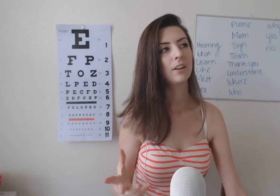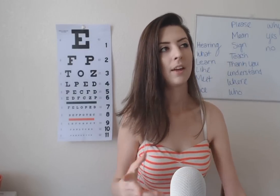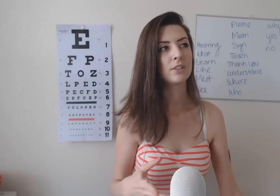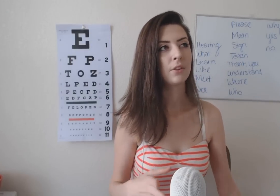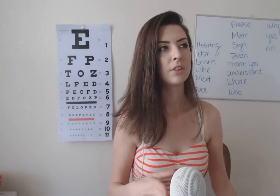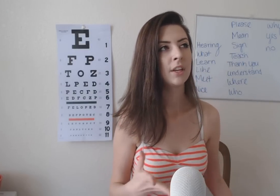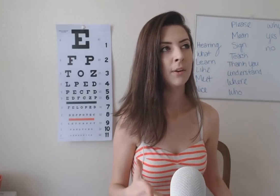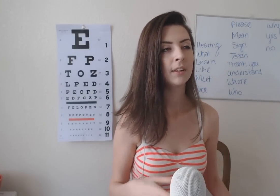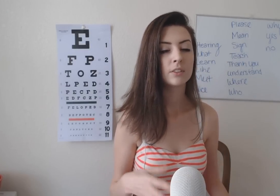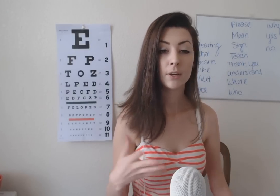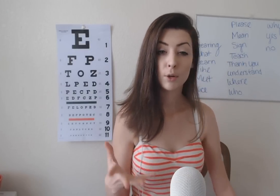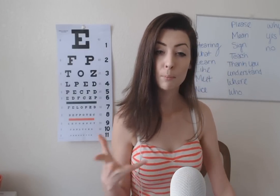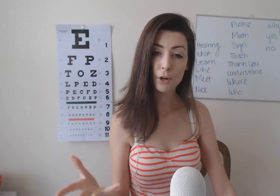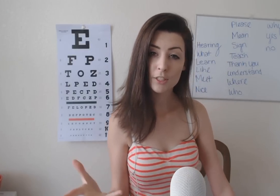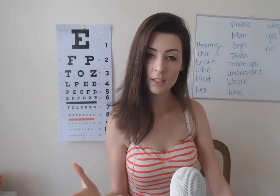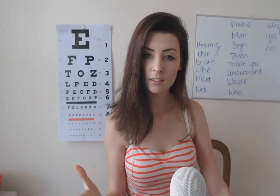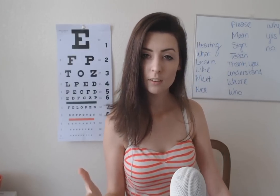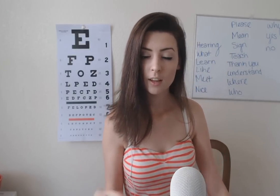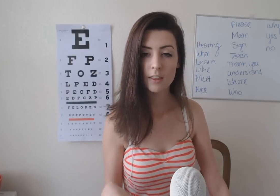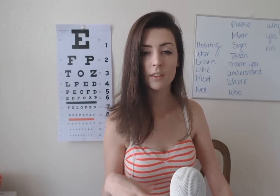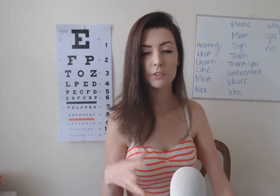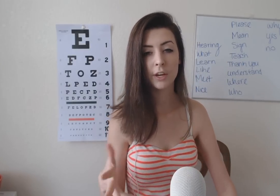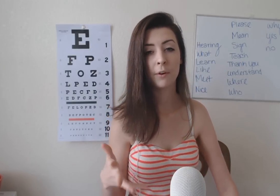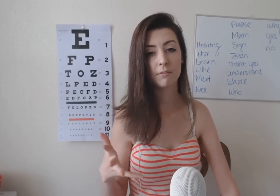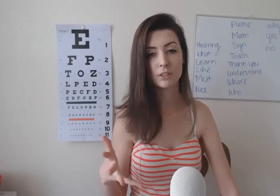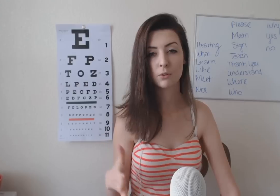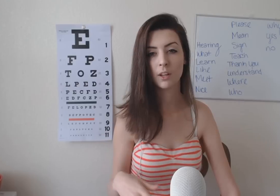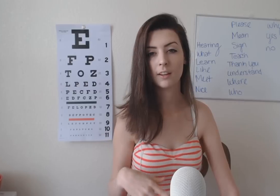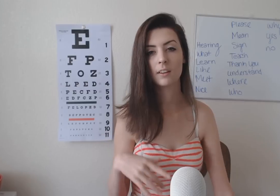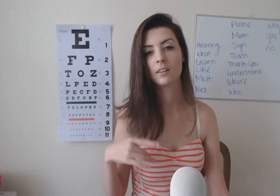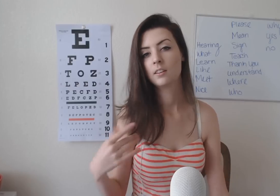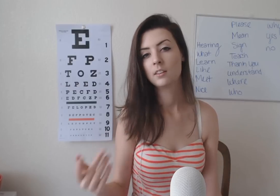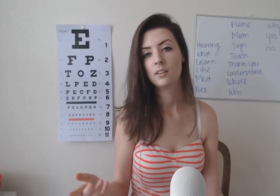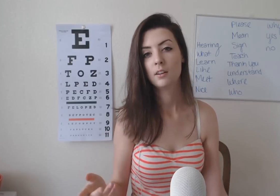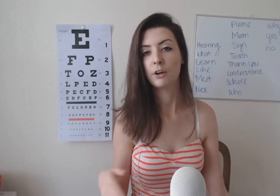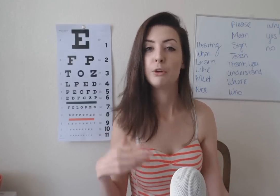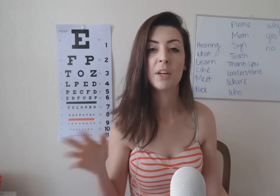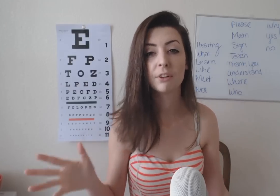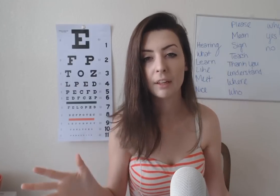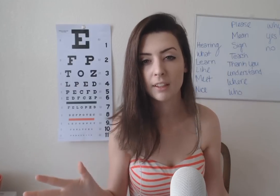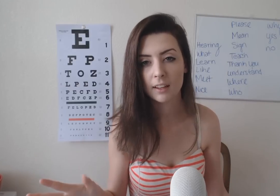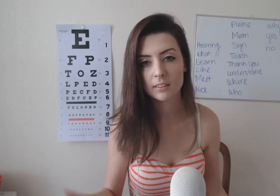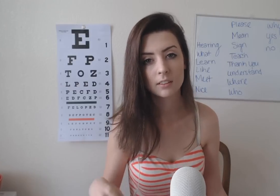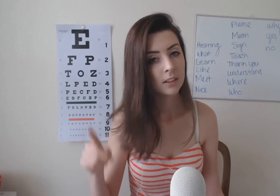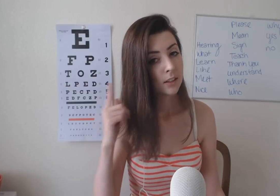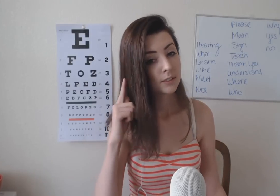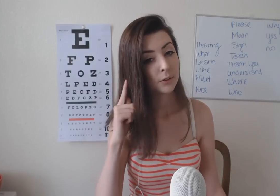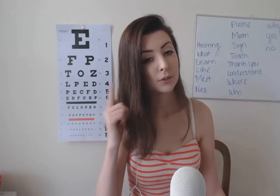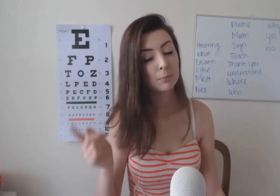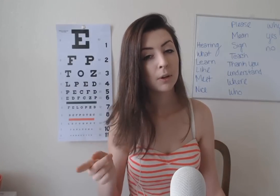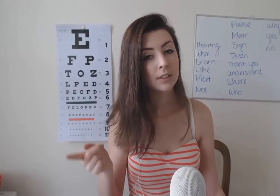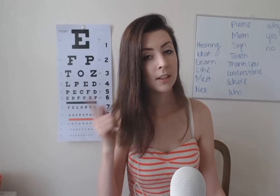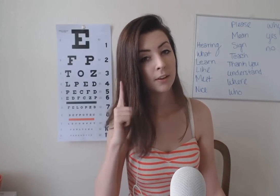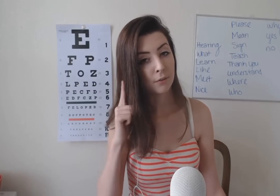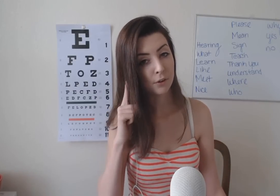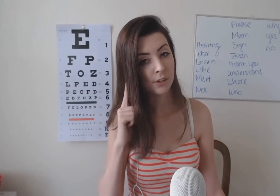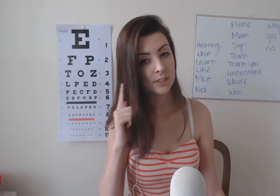so there's a hearing person, and then there's hearing physical, like, are you hearing that? So you just point to the ear if you're just saying